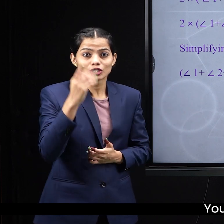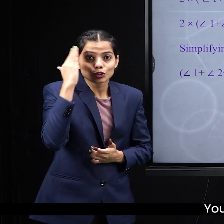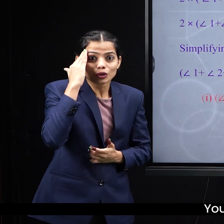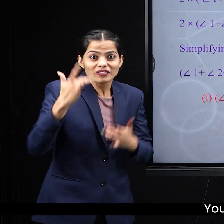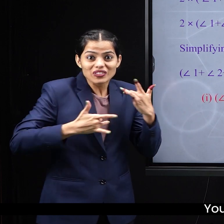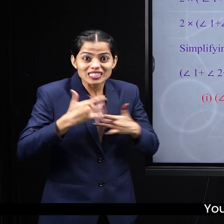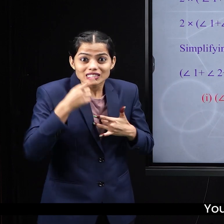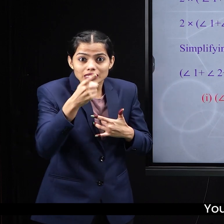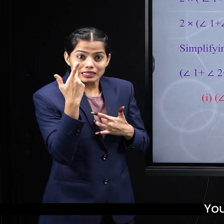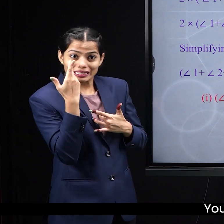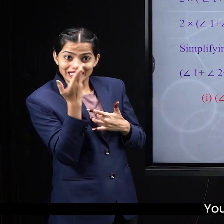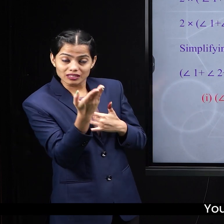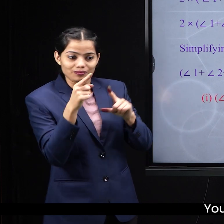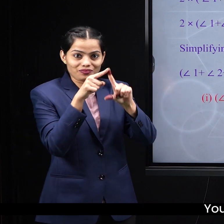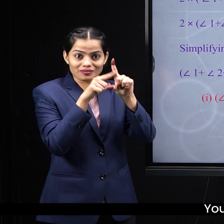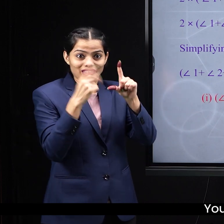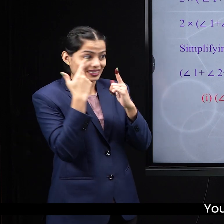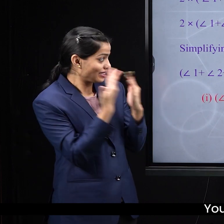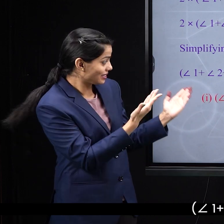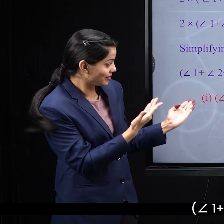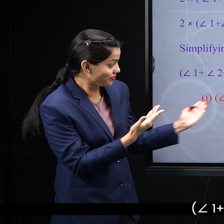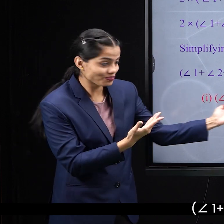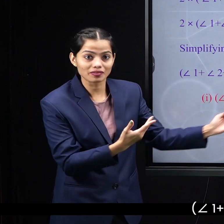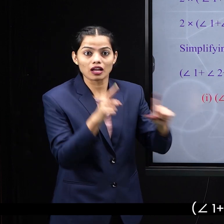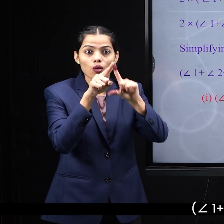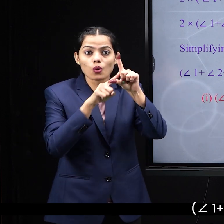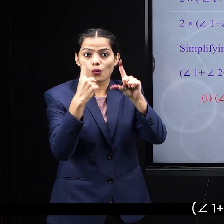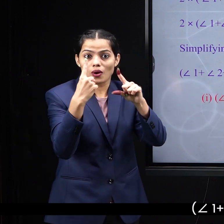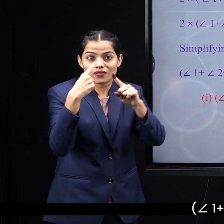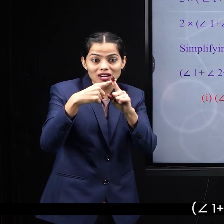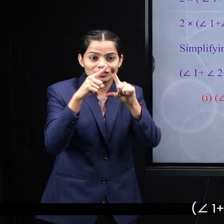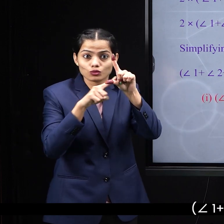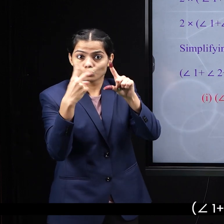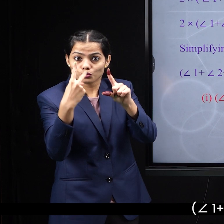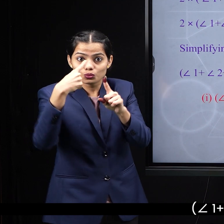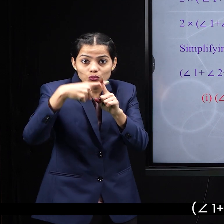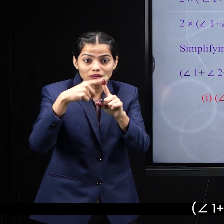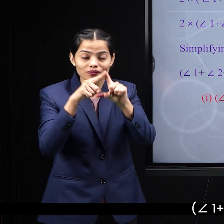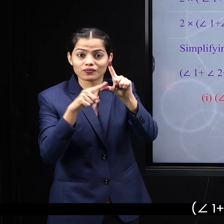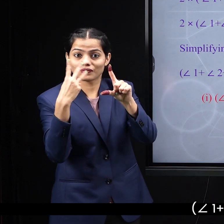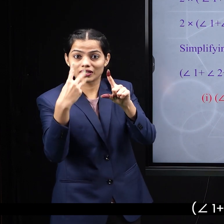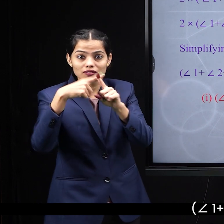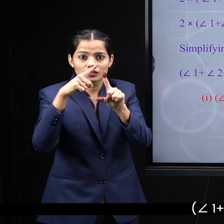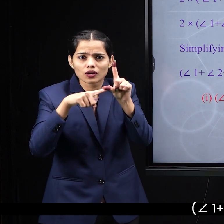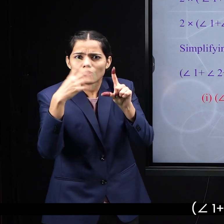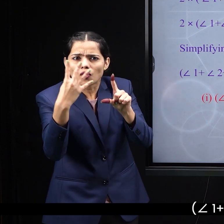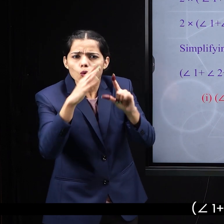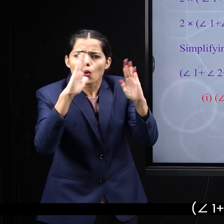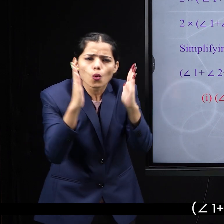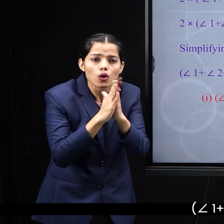You now interpret this as angle 1 plus angle 2 plus angle 3 plus angle 4 is